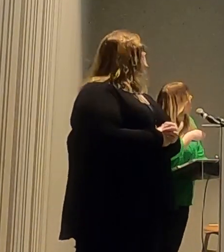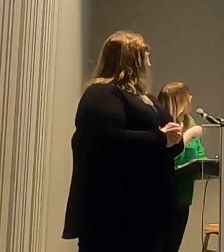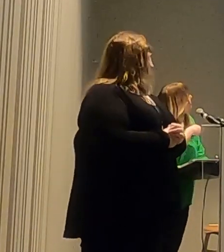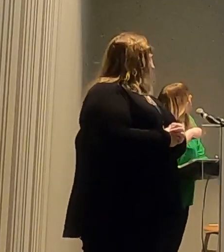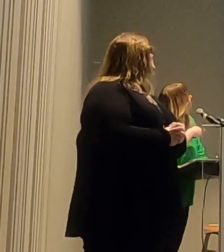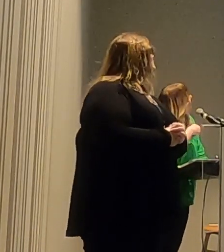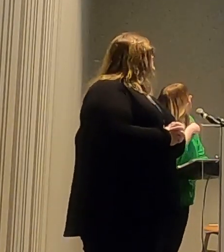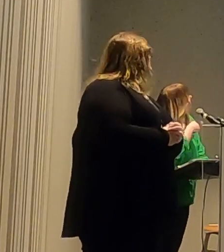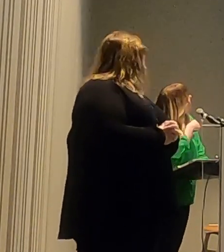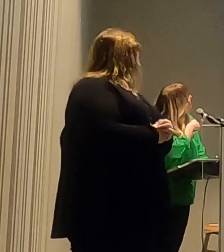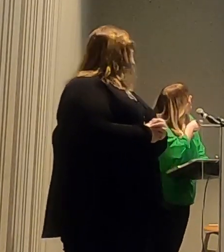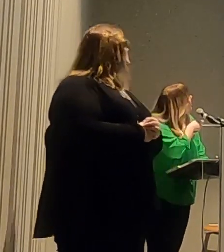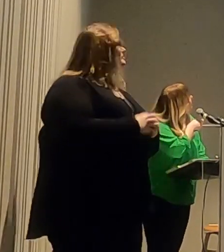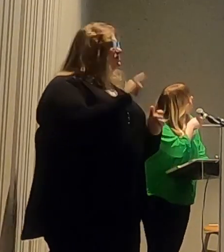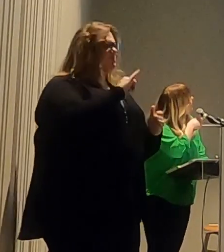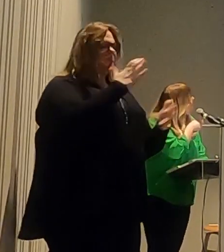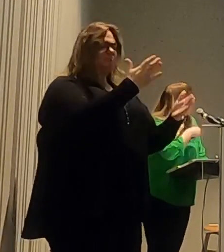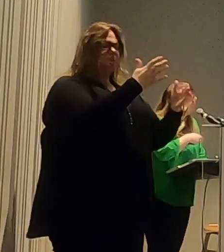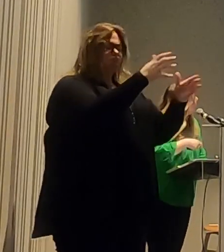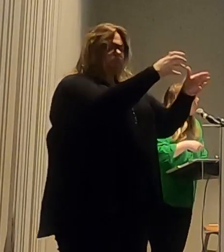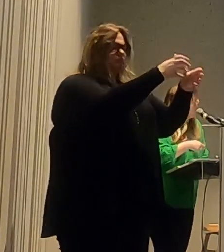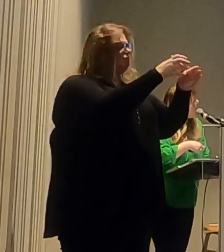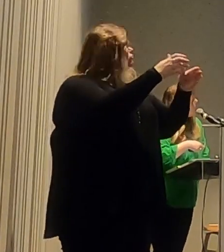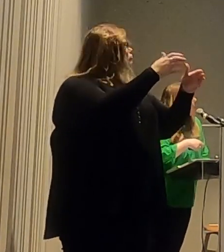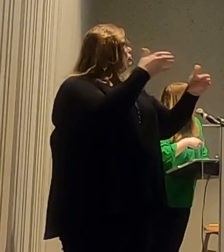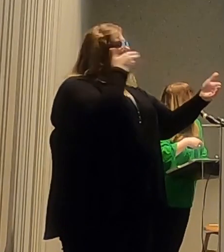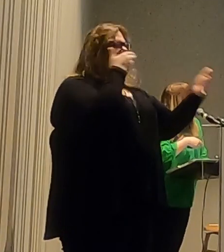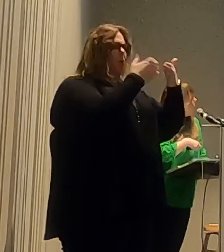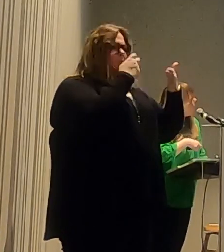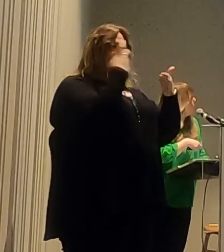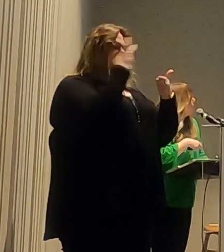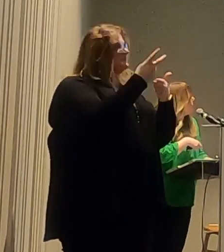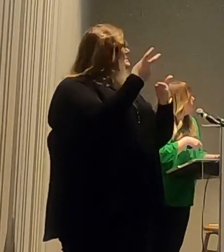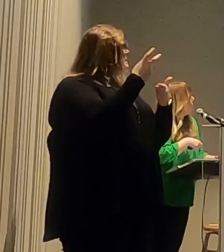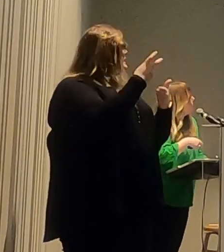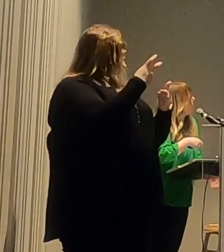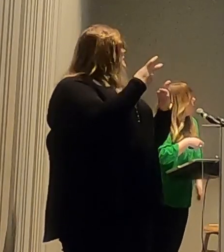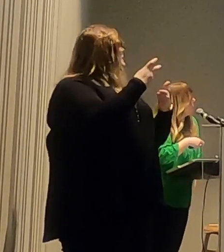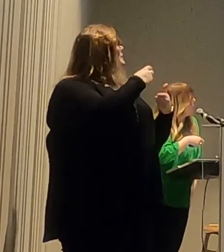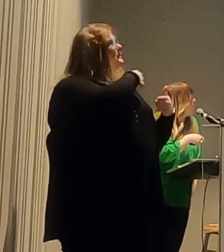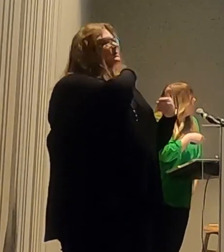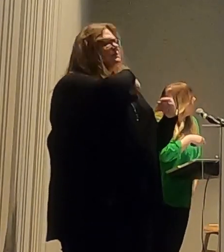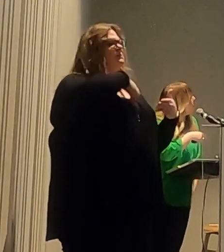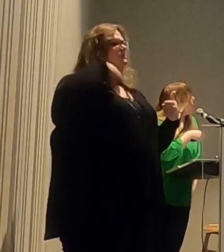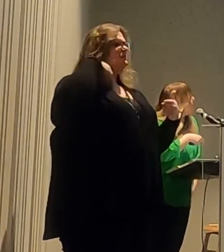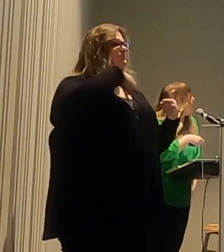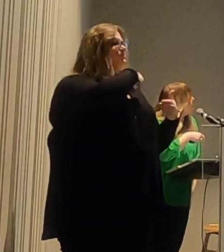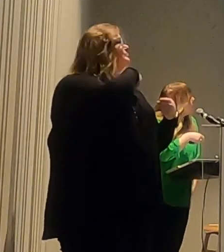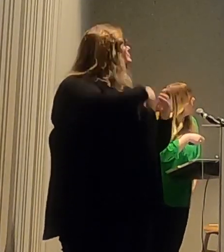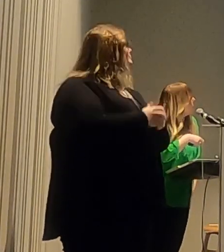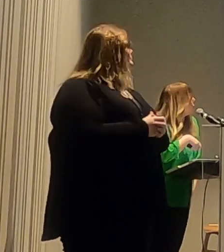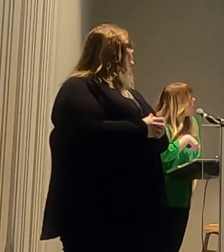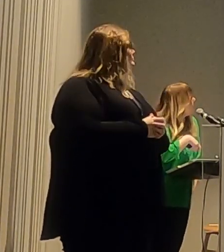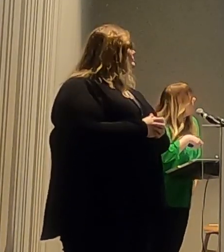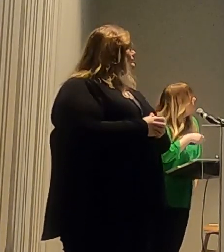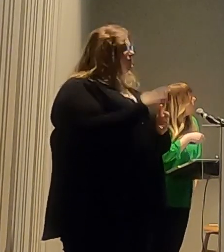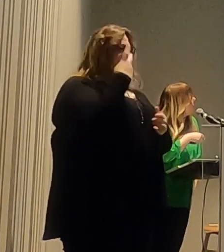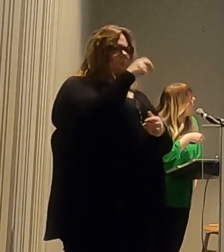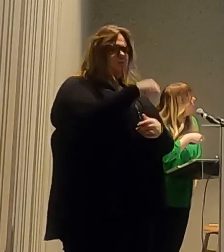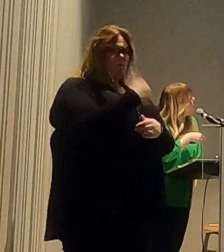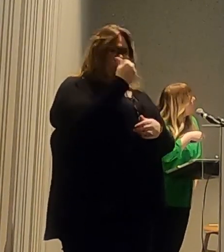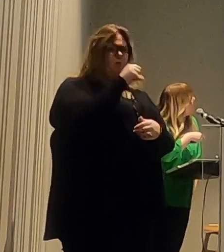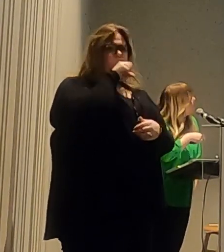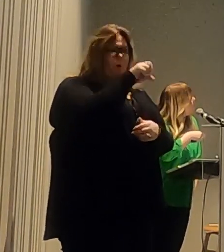This is a close-up of along the neck right here. And we can see that those symbols are repeated here. We have another